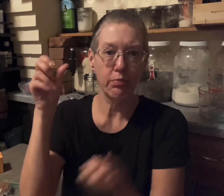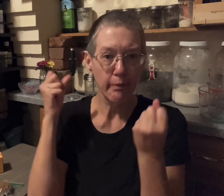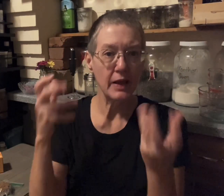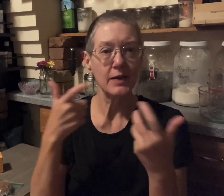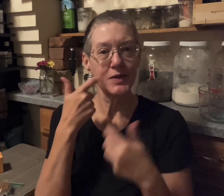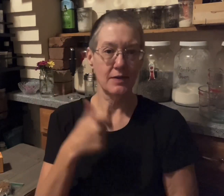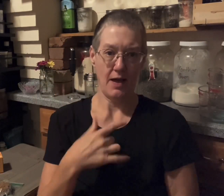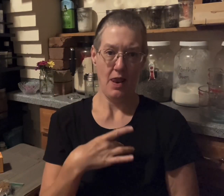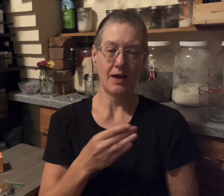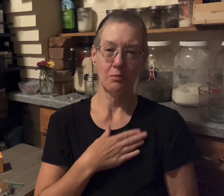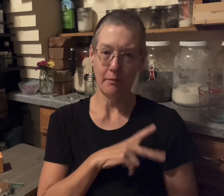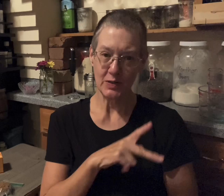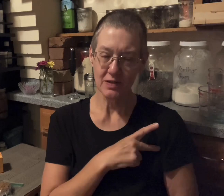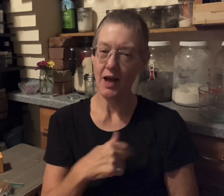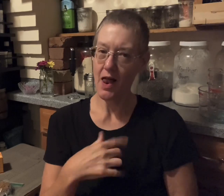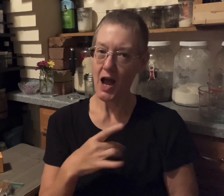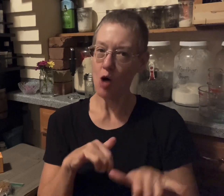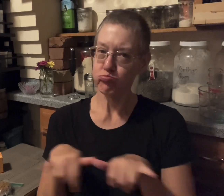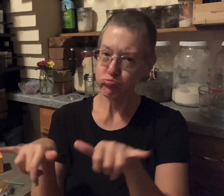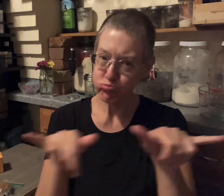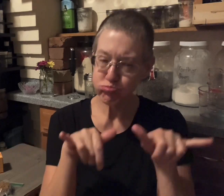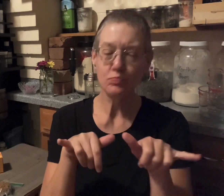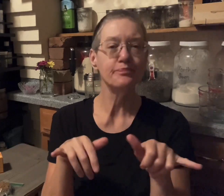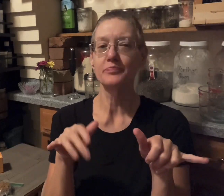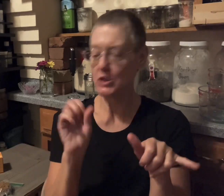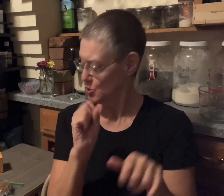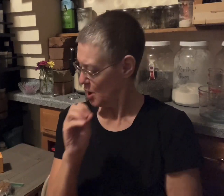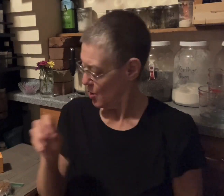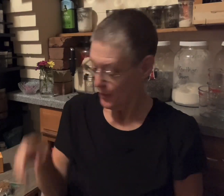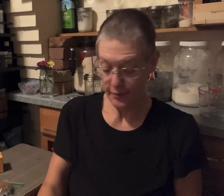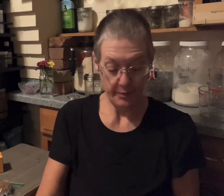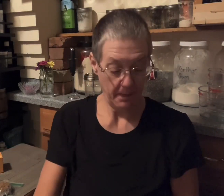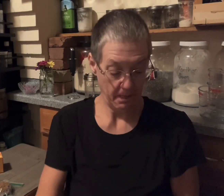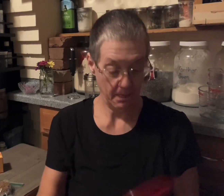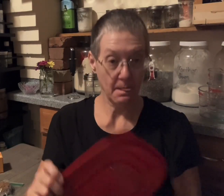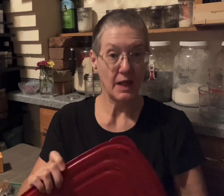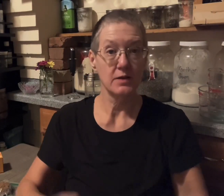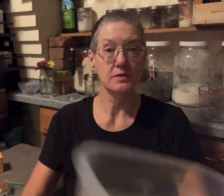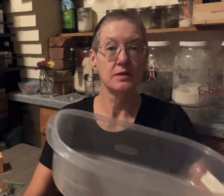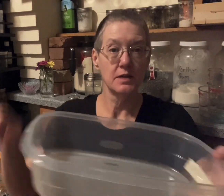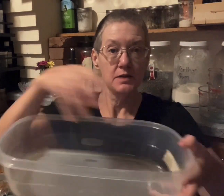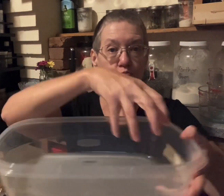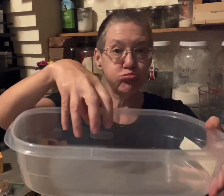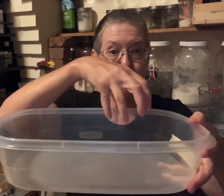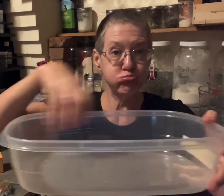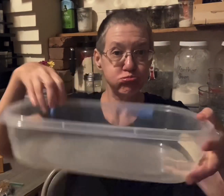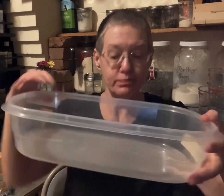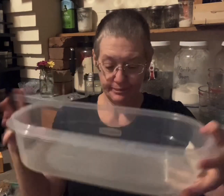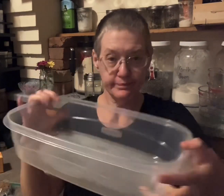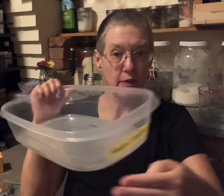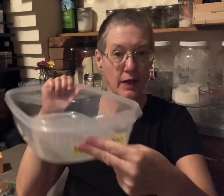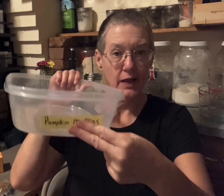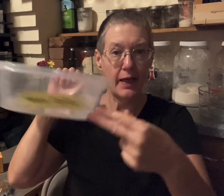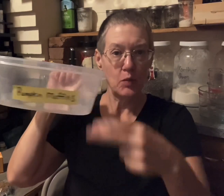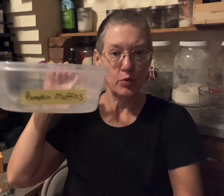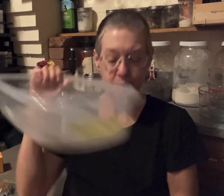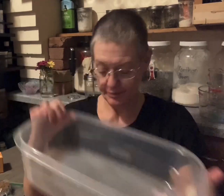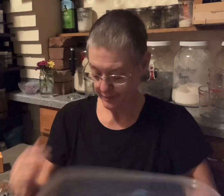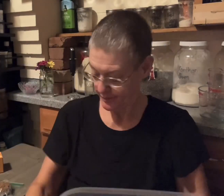Way back, I bought lots of them because my personality is I like everything to be the same. So I'll put them in here. I've got it